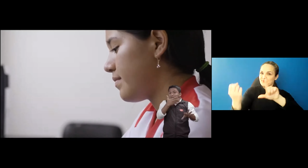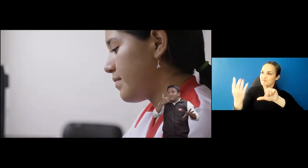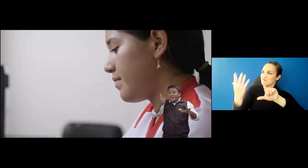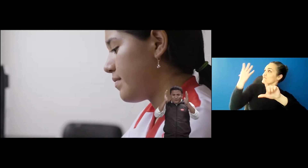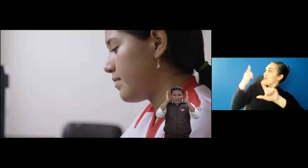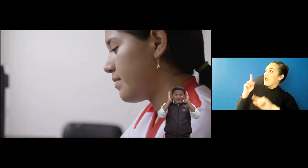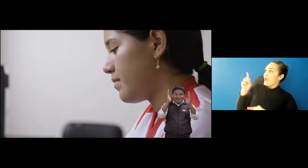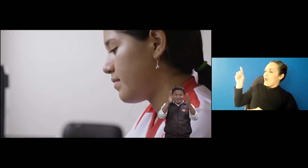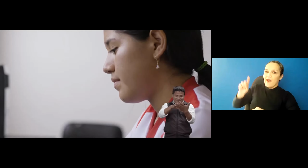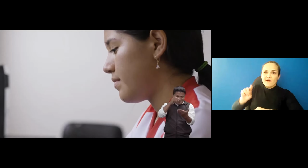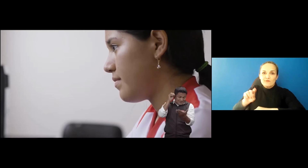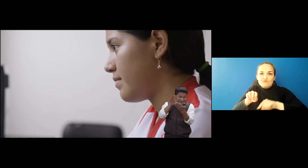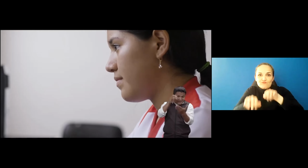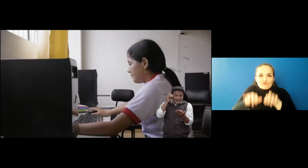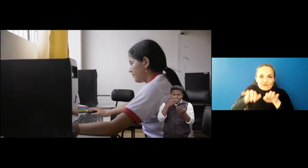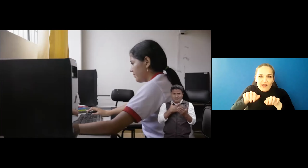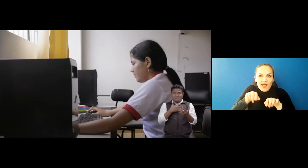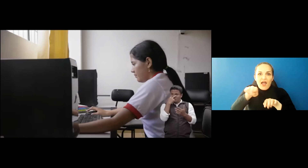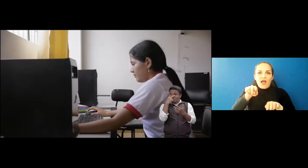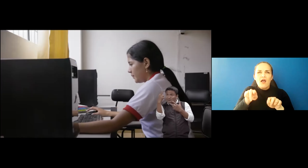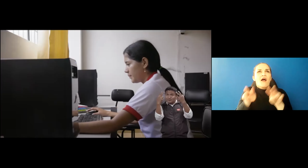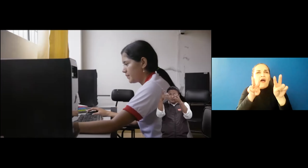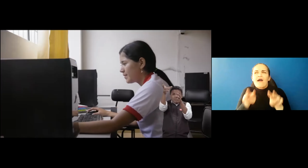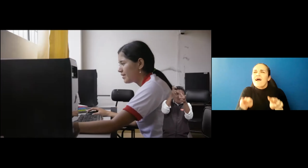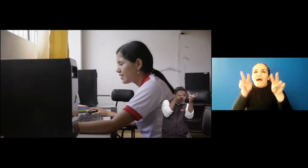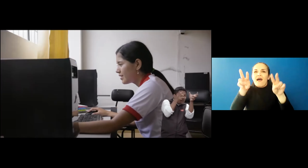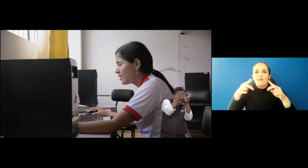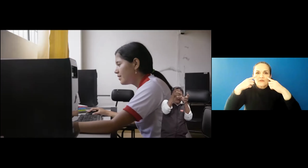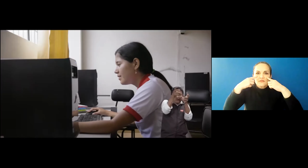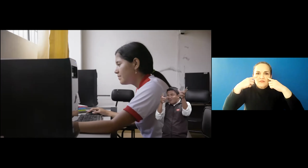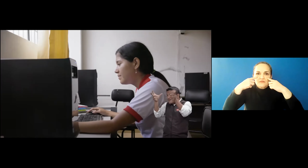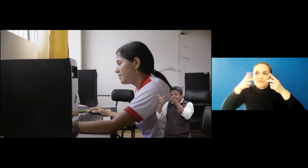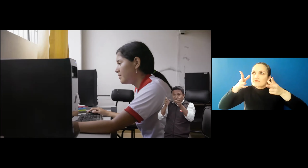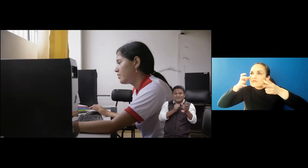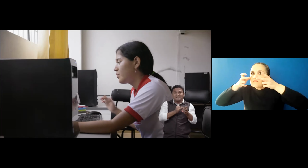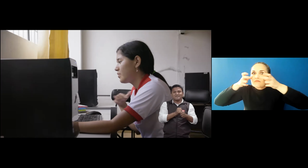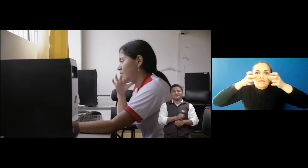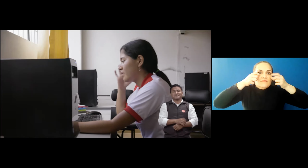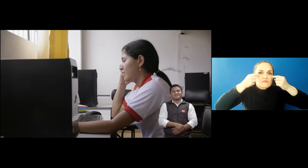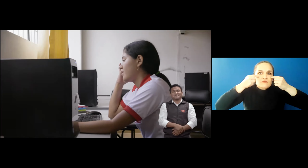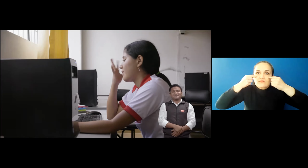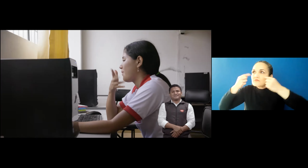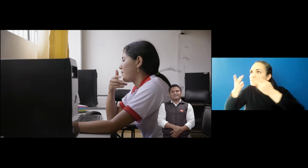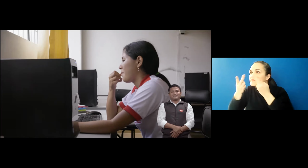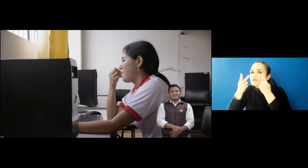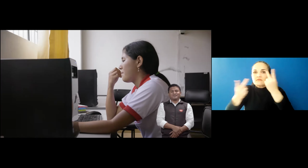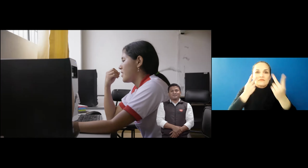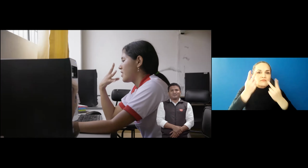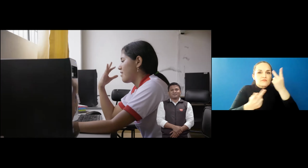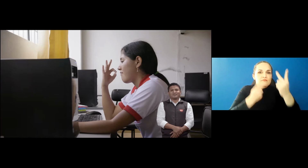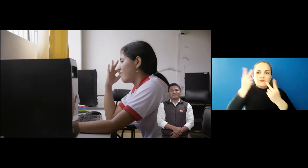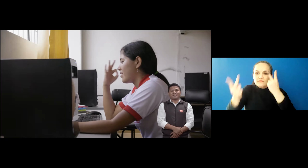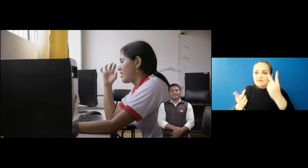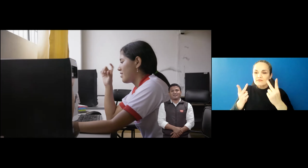with a computer, with technology, it's easier for us to garner their attention, to improve their